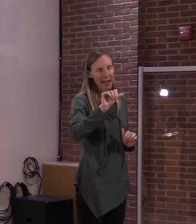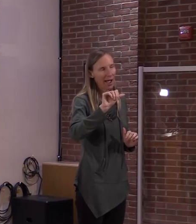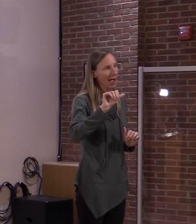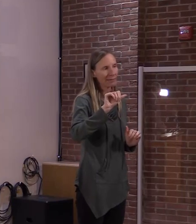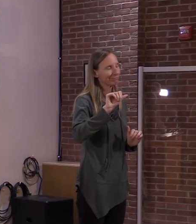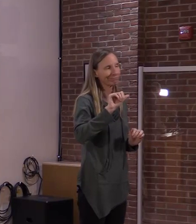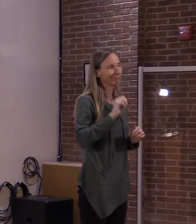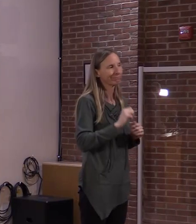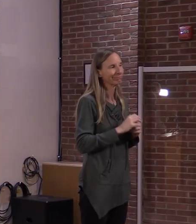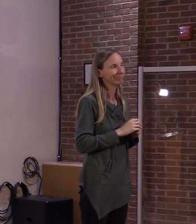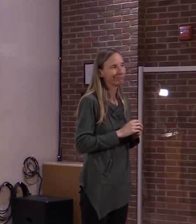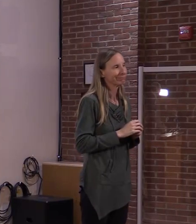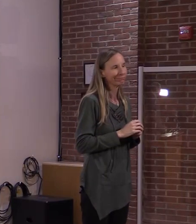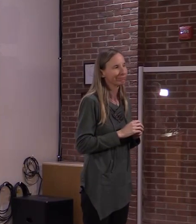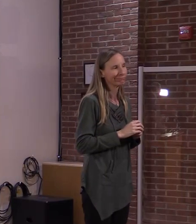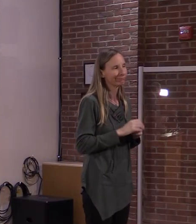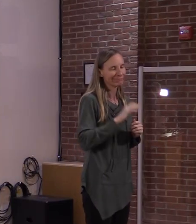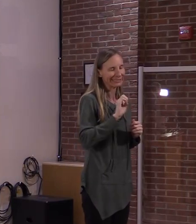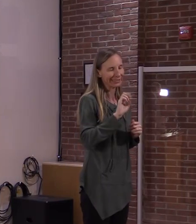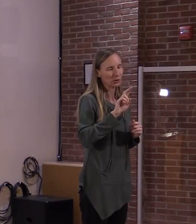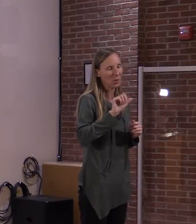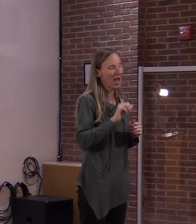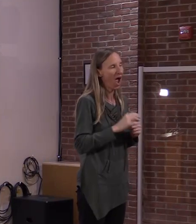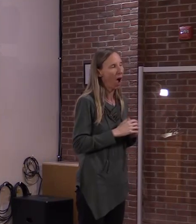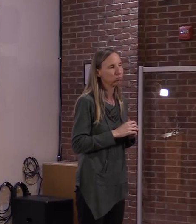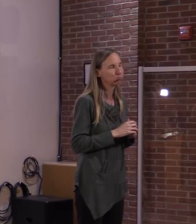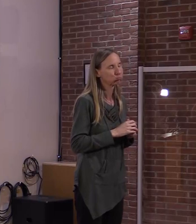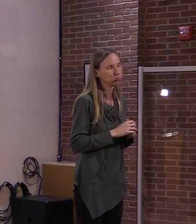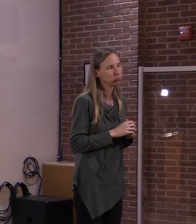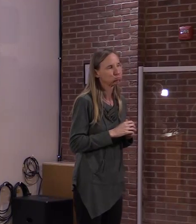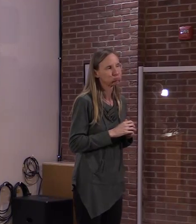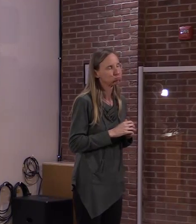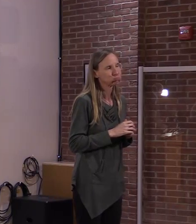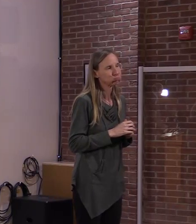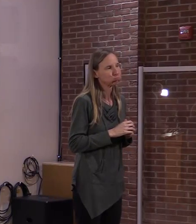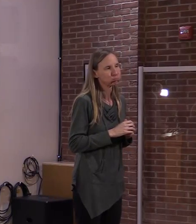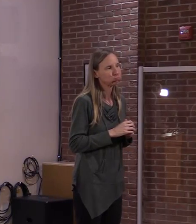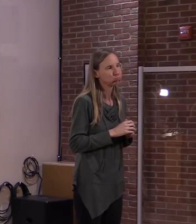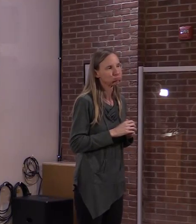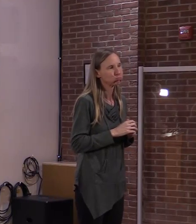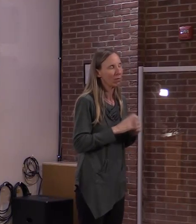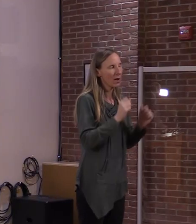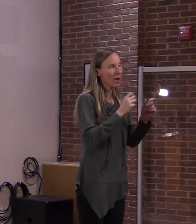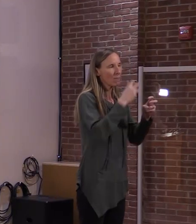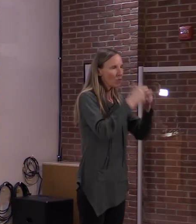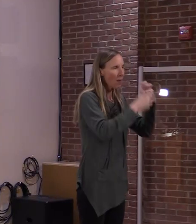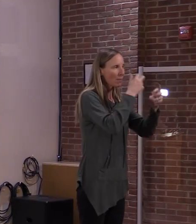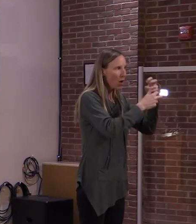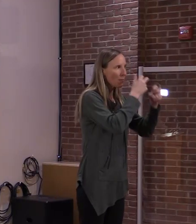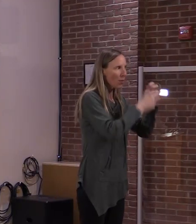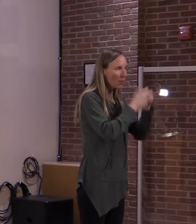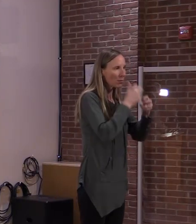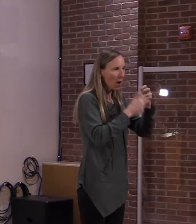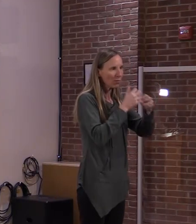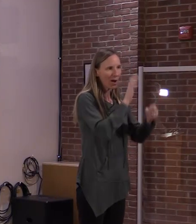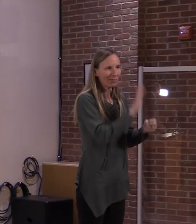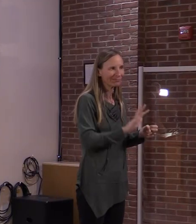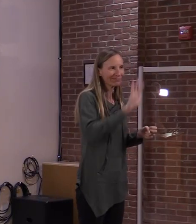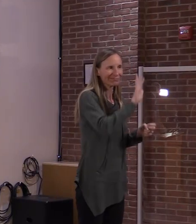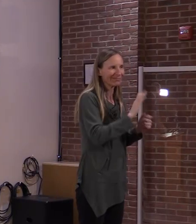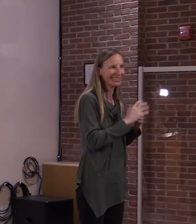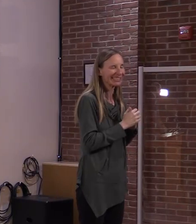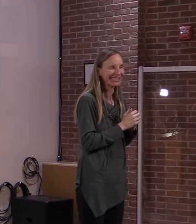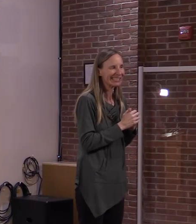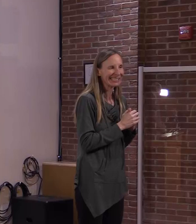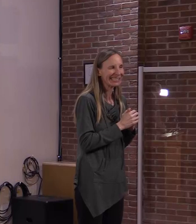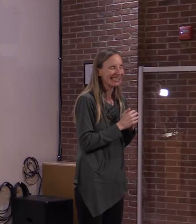EUA in the United States at this time, dealing with all the other fallout they've been having from other